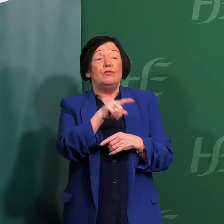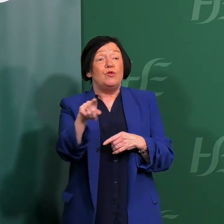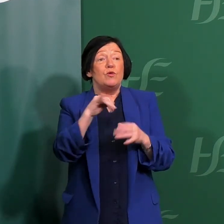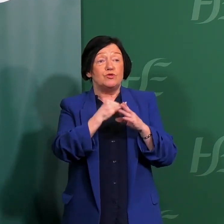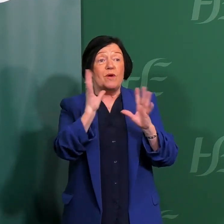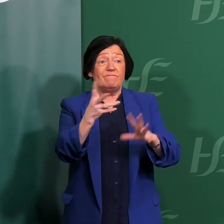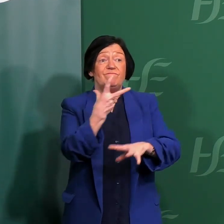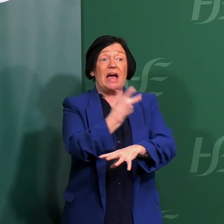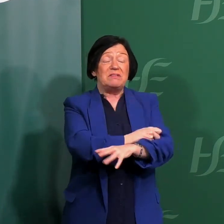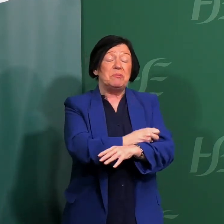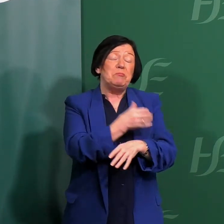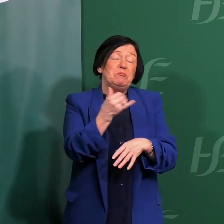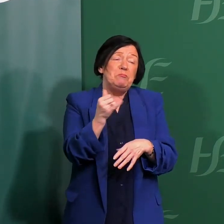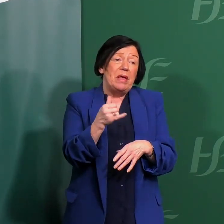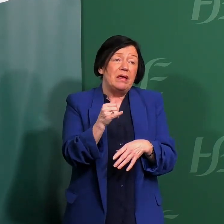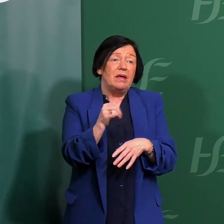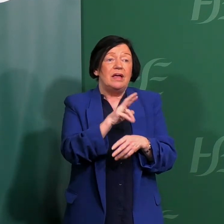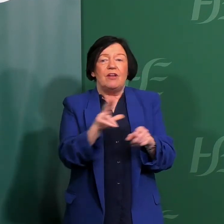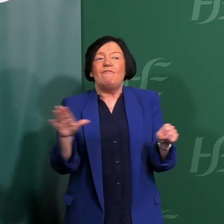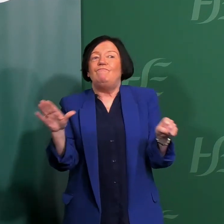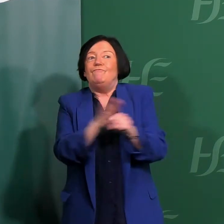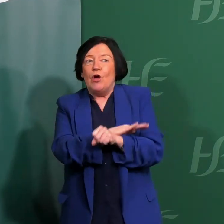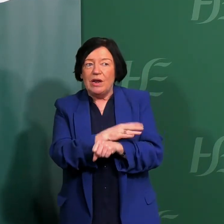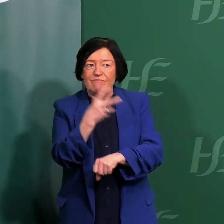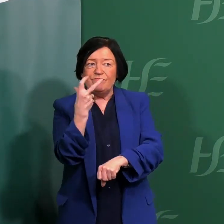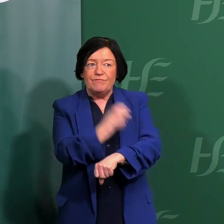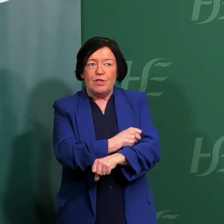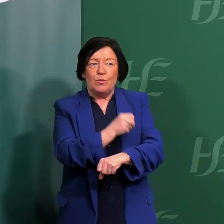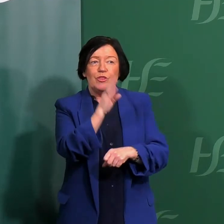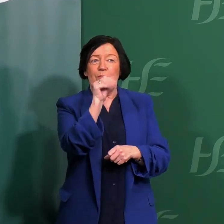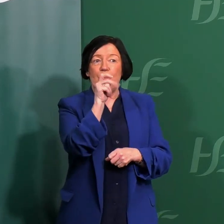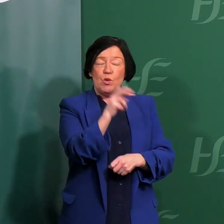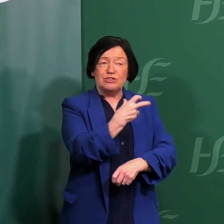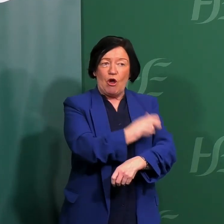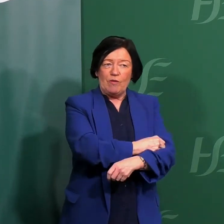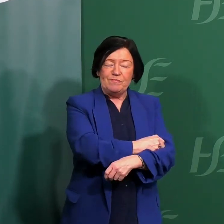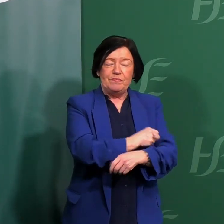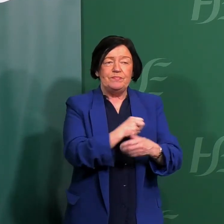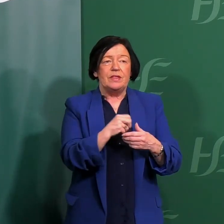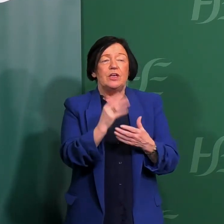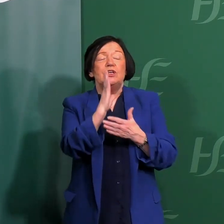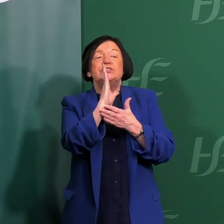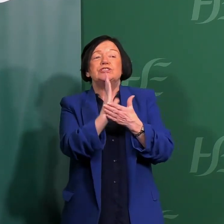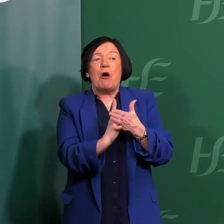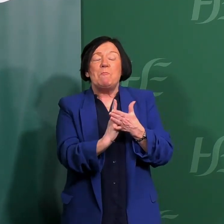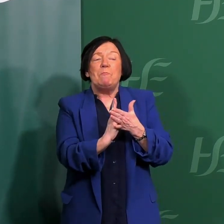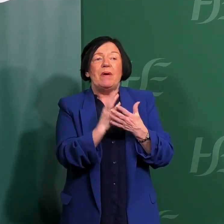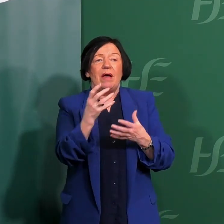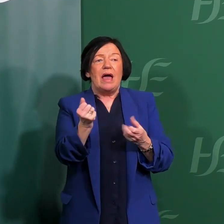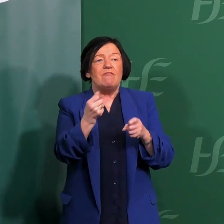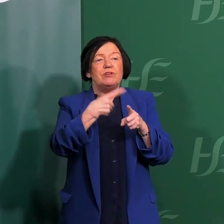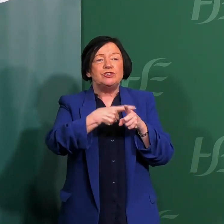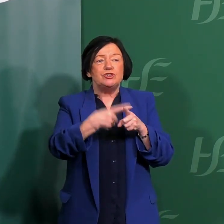are vaccinated, perhaps not completely with regard to boostering. Some of them will have a